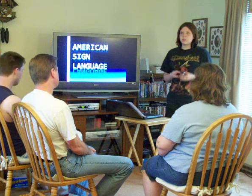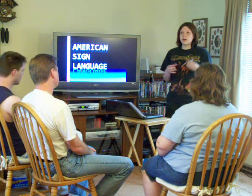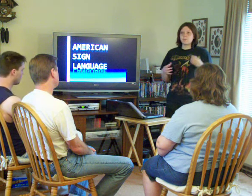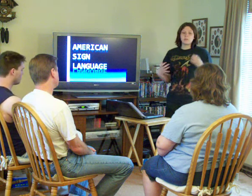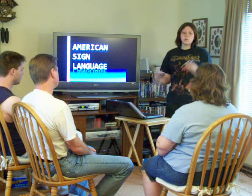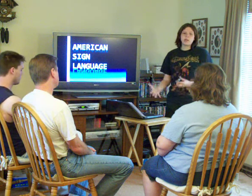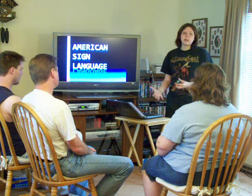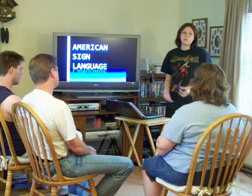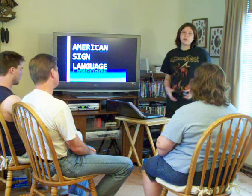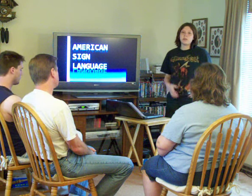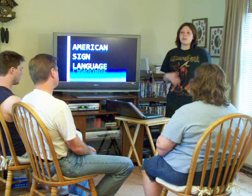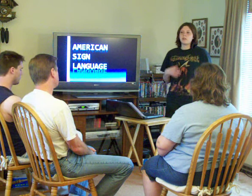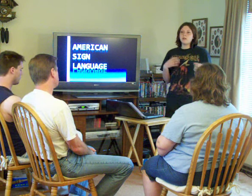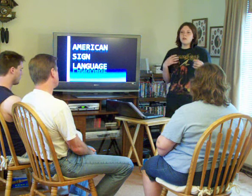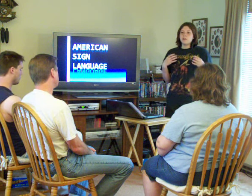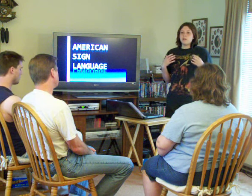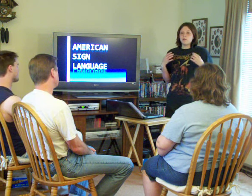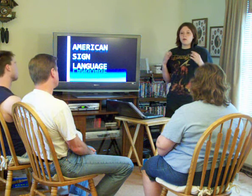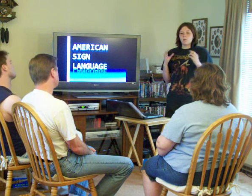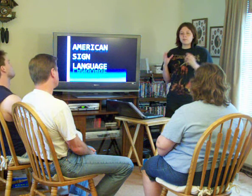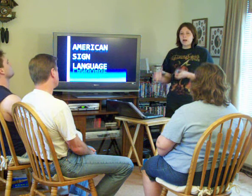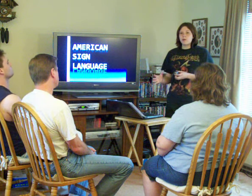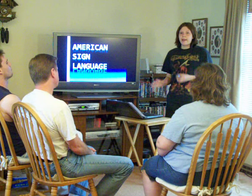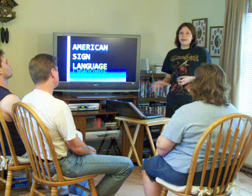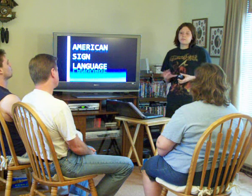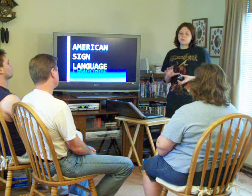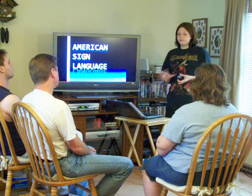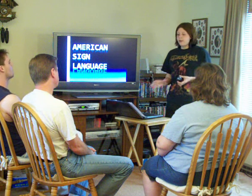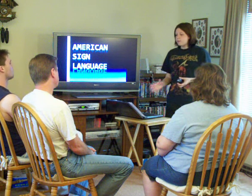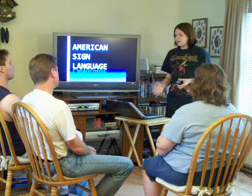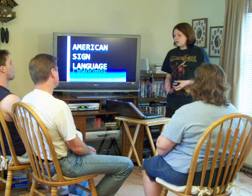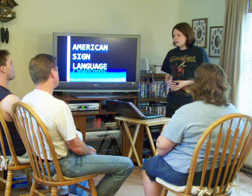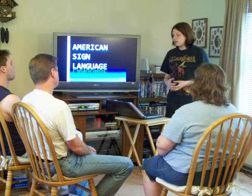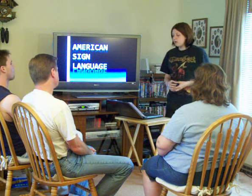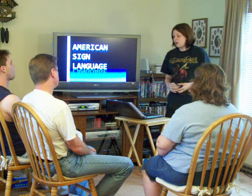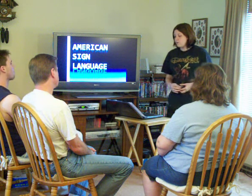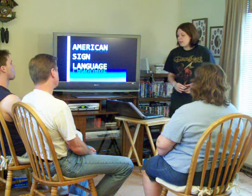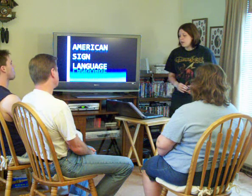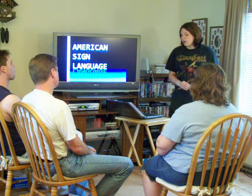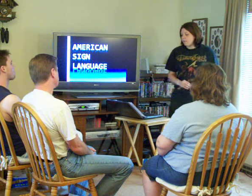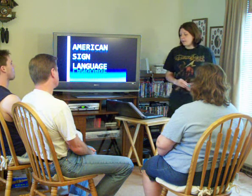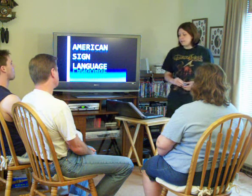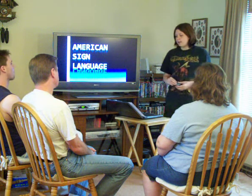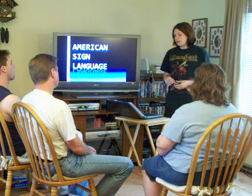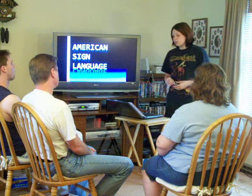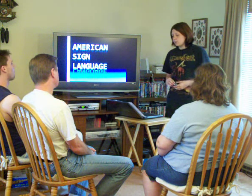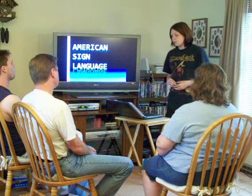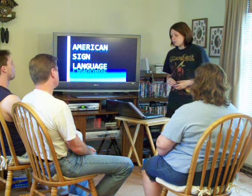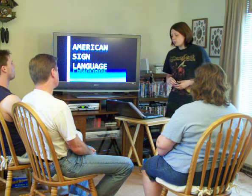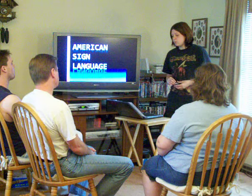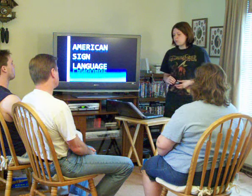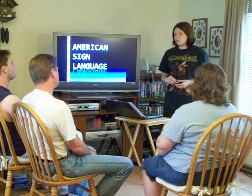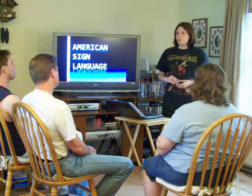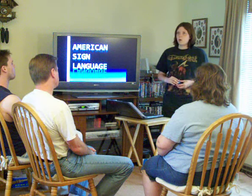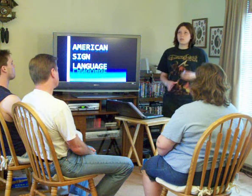not be communicated with, and they were almost outcast from their family. American Sign Language includes a